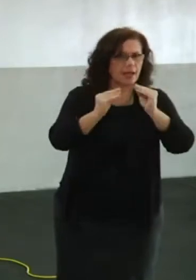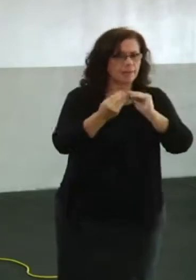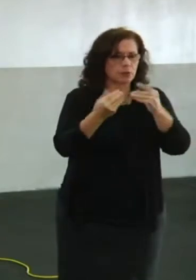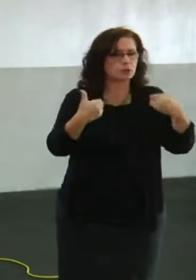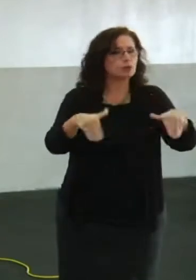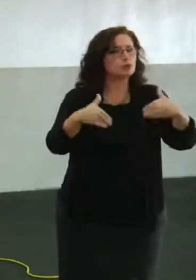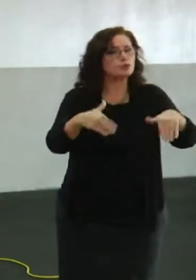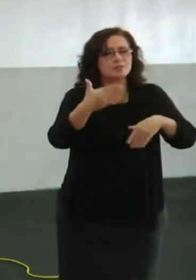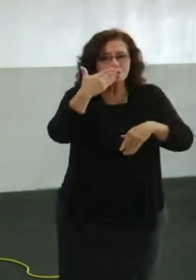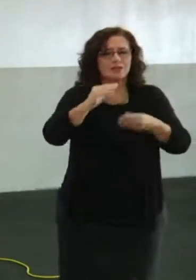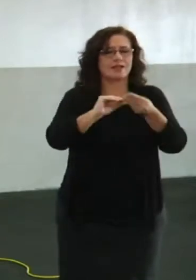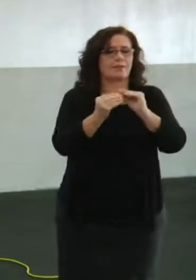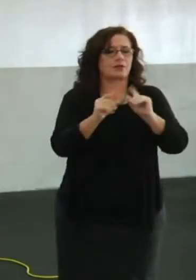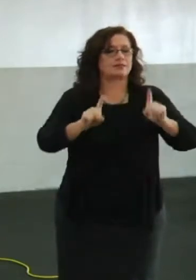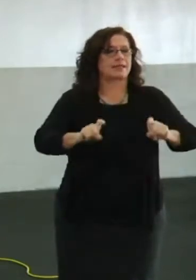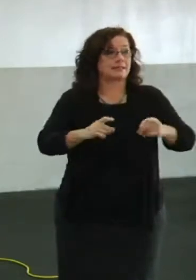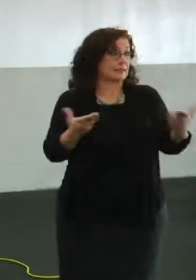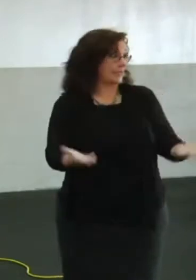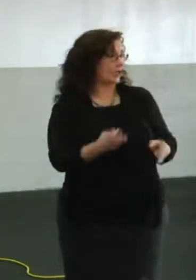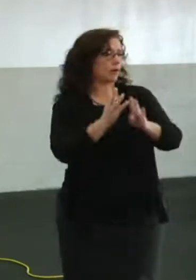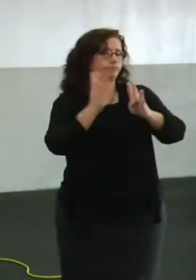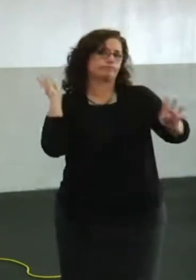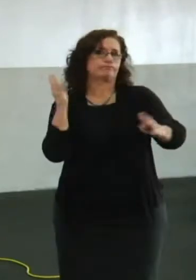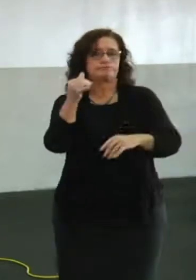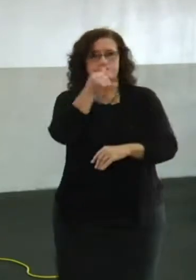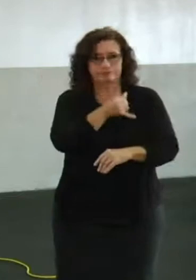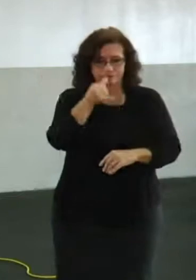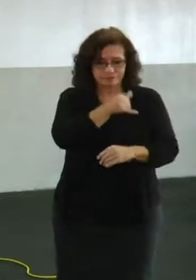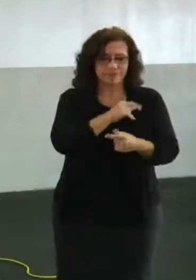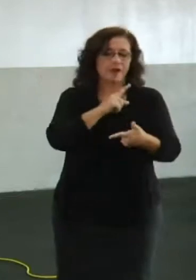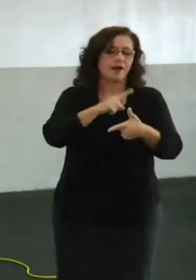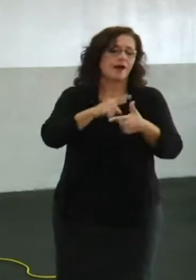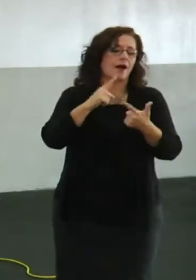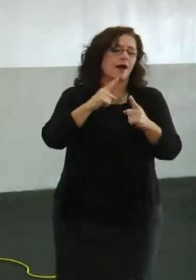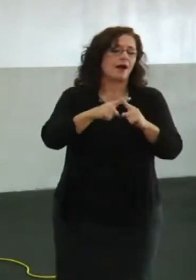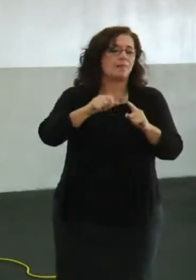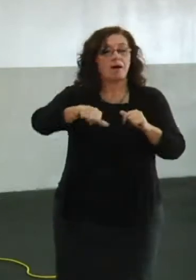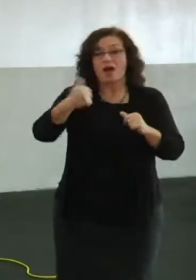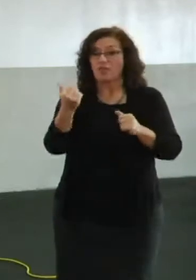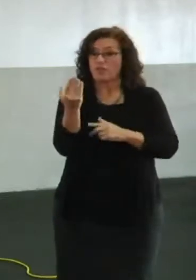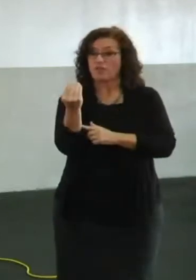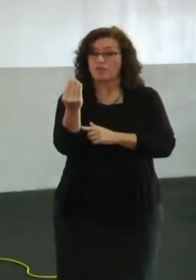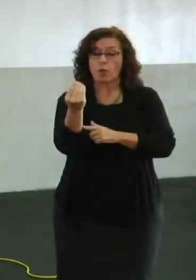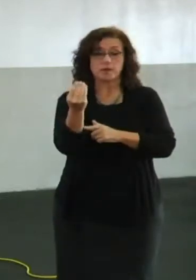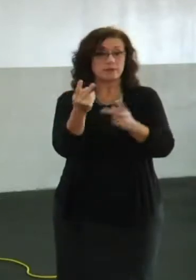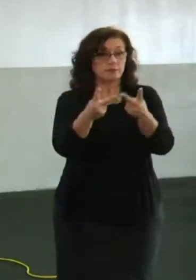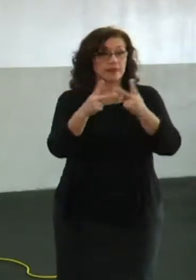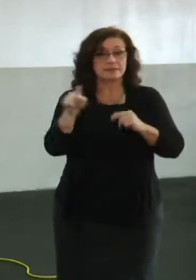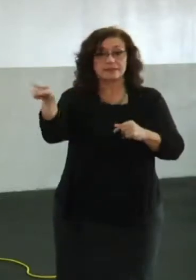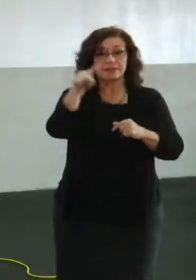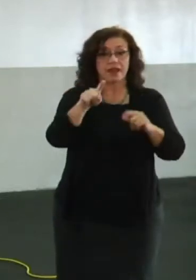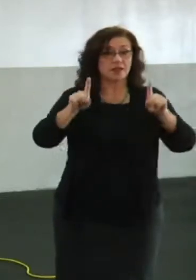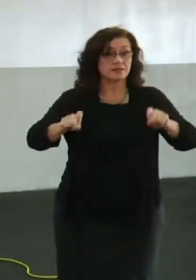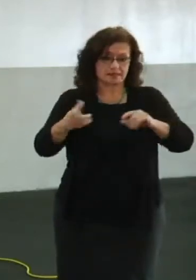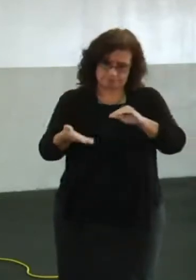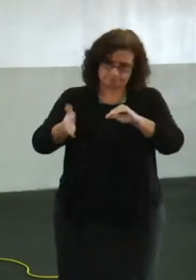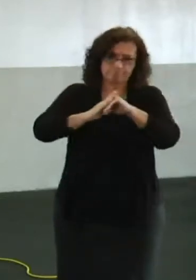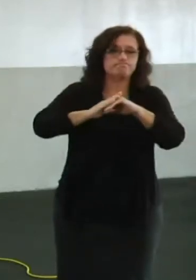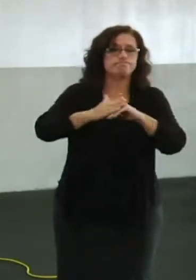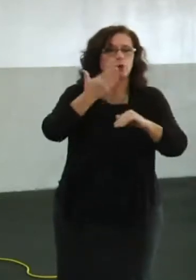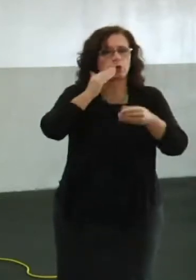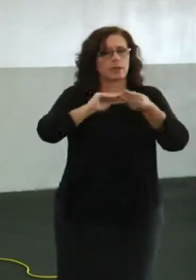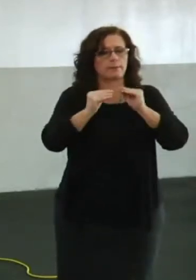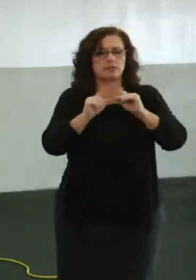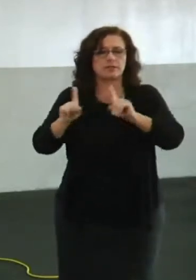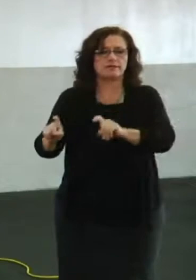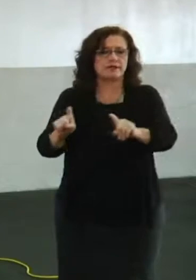going on at this facility at the Ventura County Fairgrounds. Other of our 14 facilities are also seeing an increase in testing. Thank you, Ventura